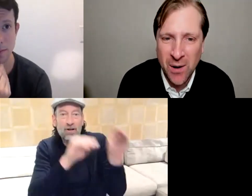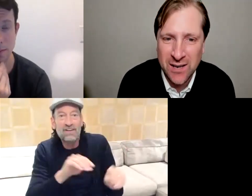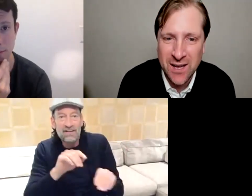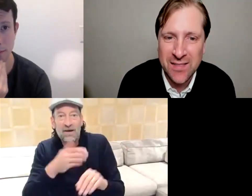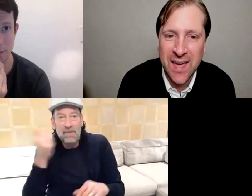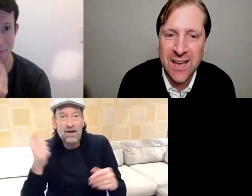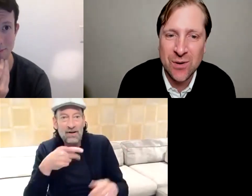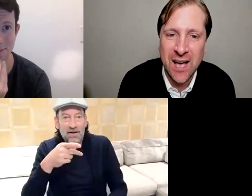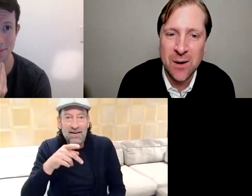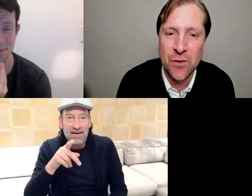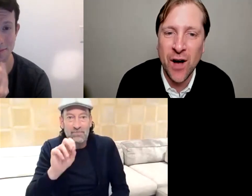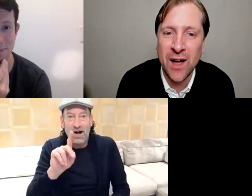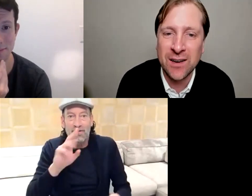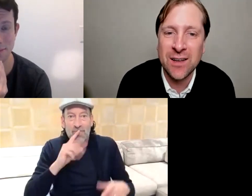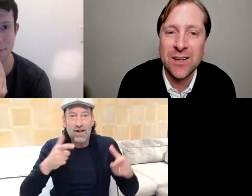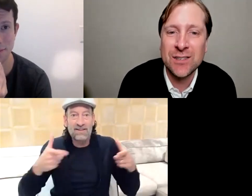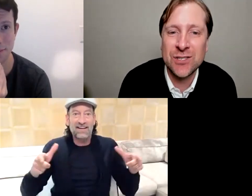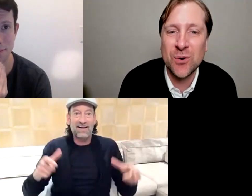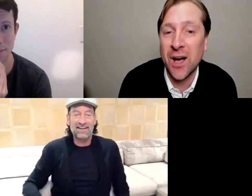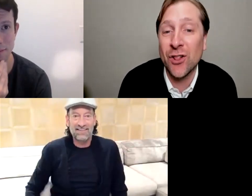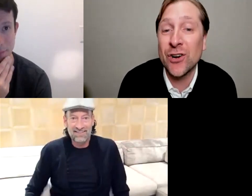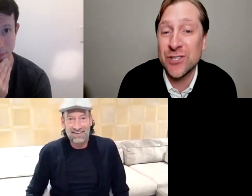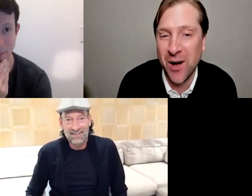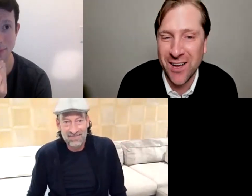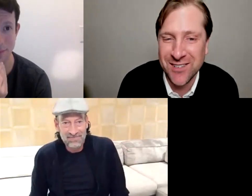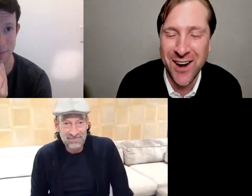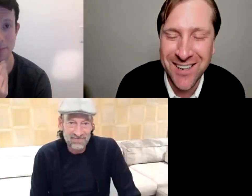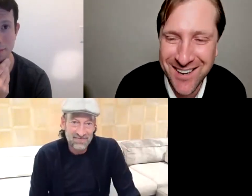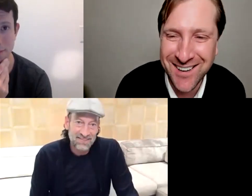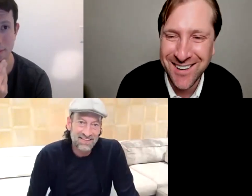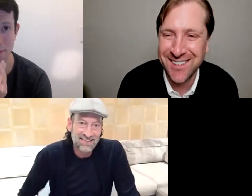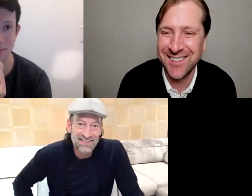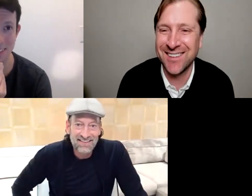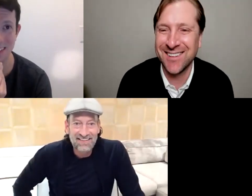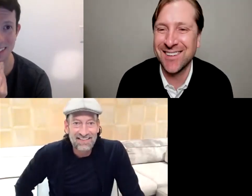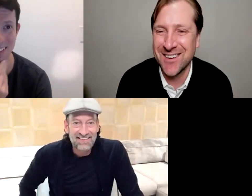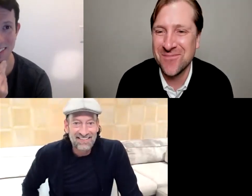small pond, then you can kind of move on to a larger pond, right?